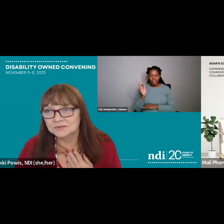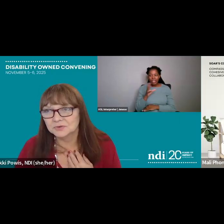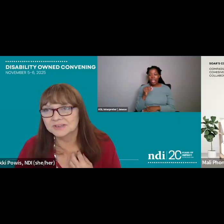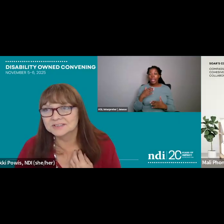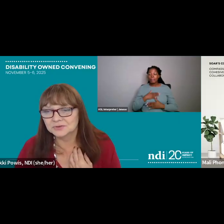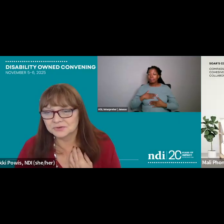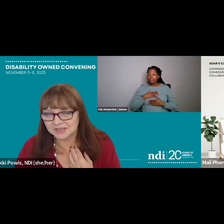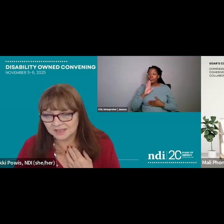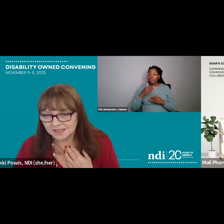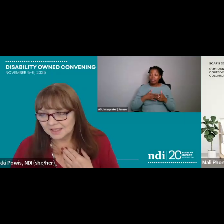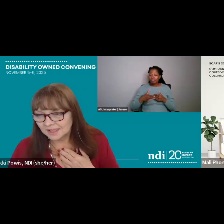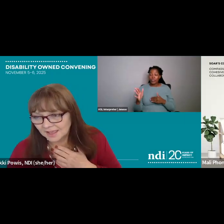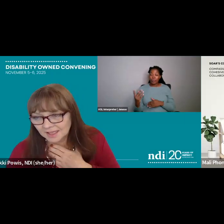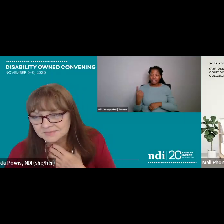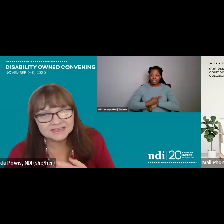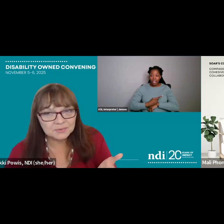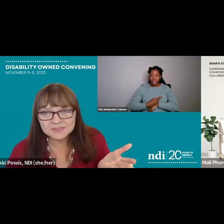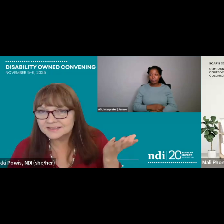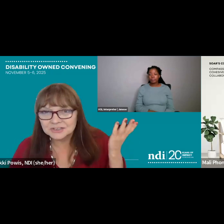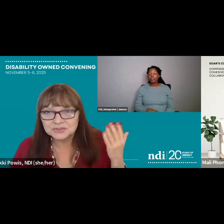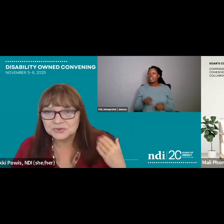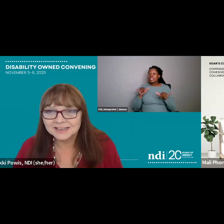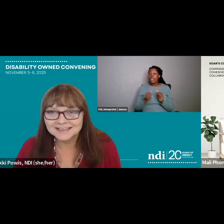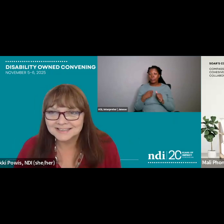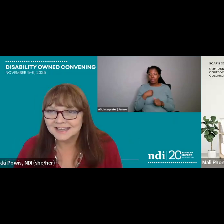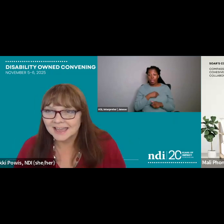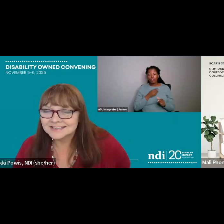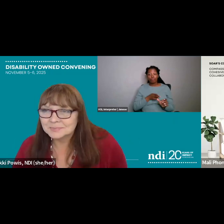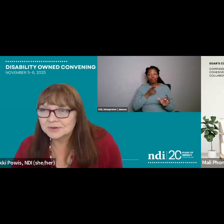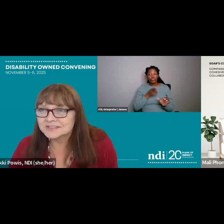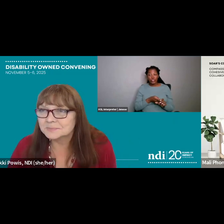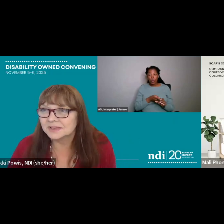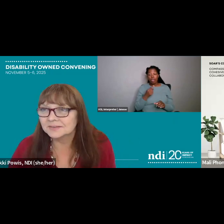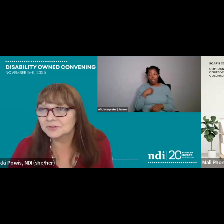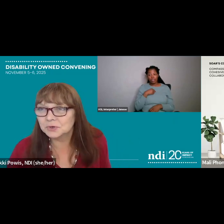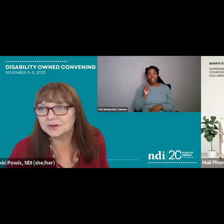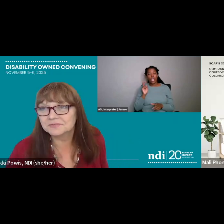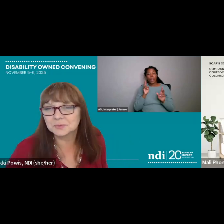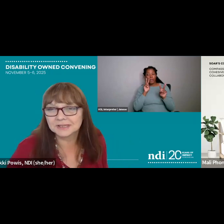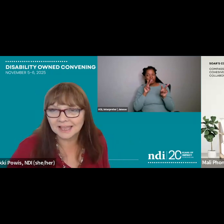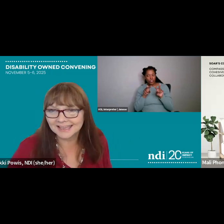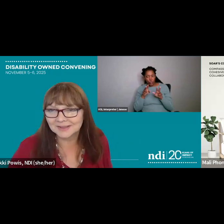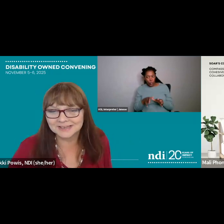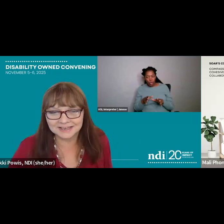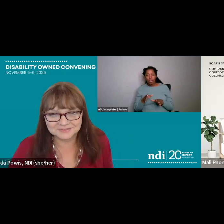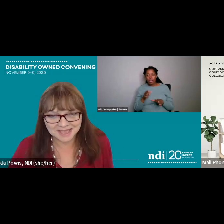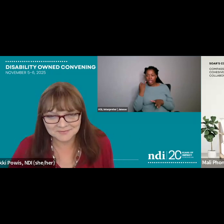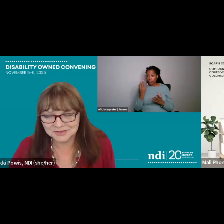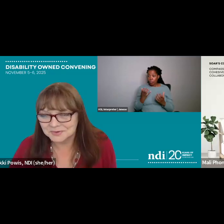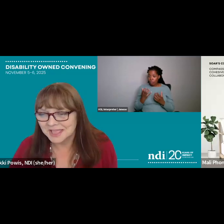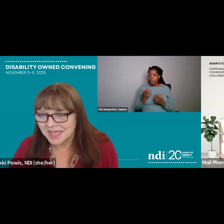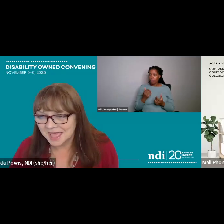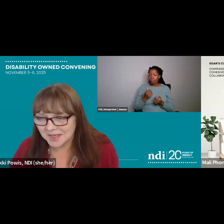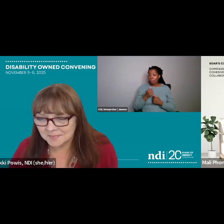a wonderful rest of your day. Stay with us and join us as a participant viewer if you would like. We'd love to